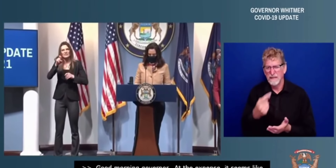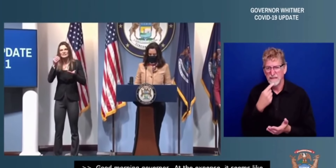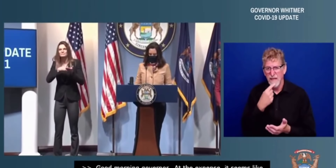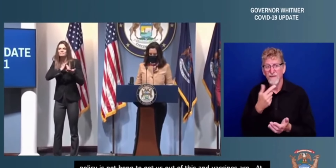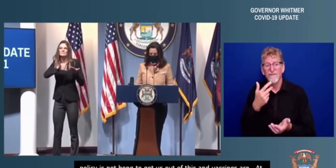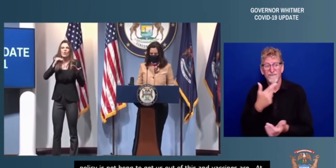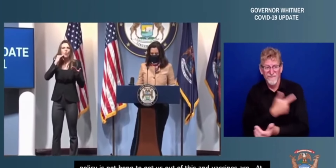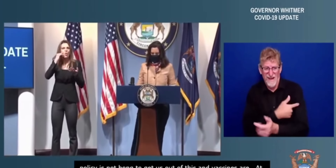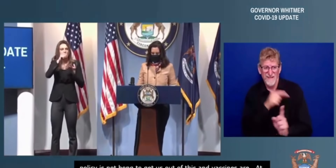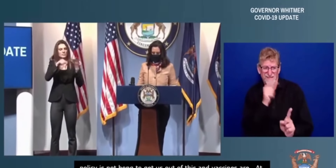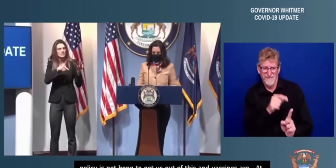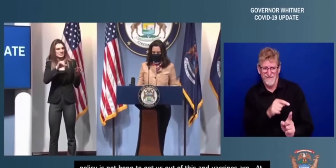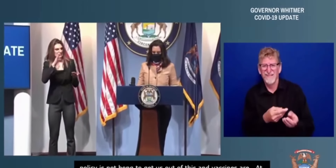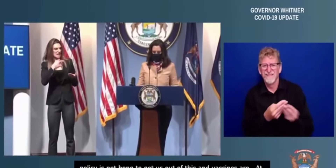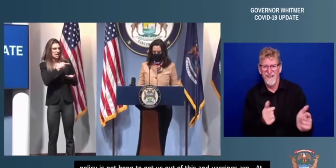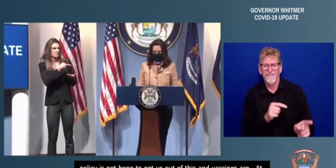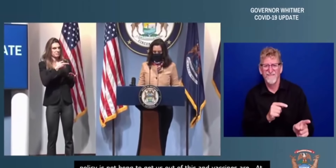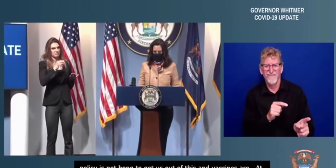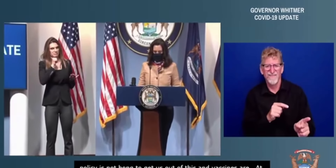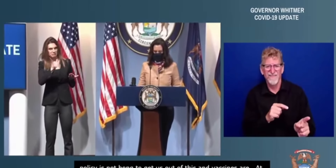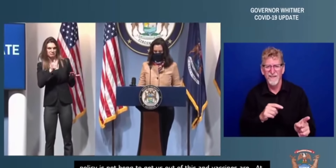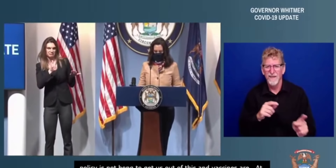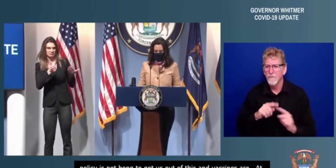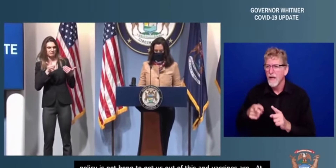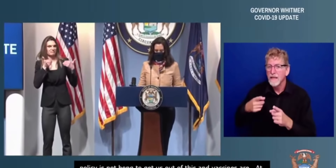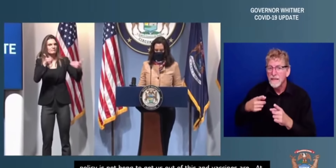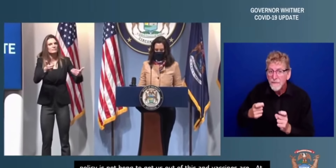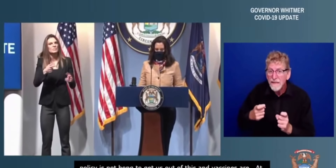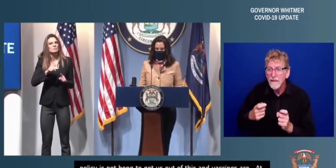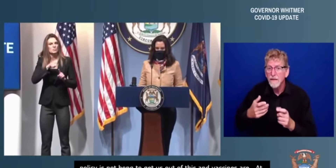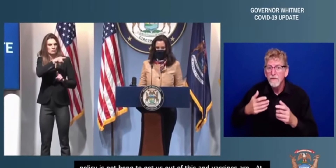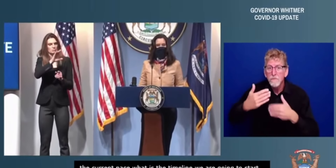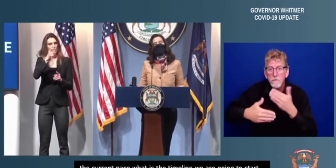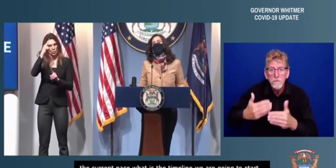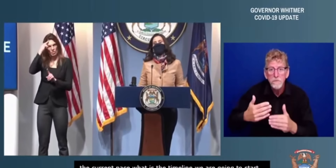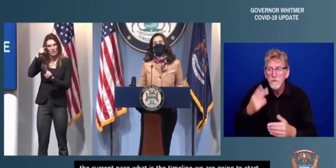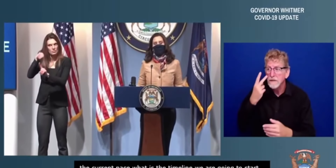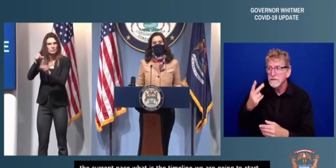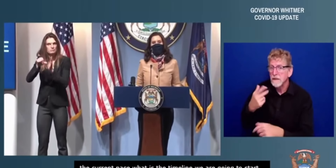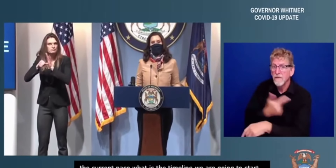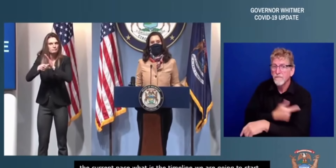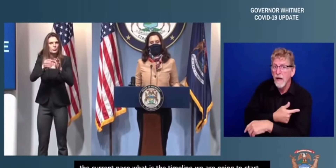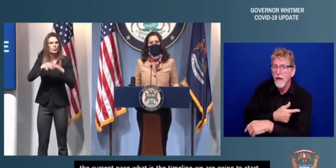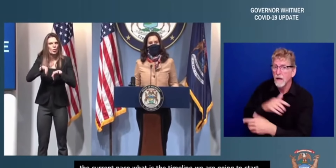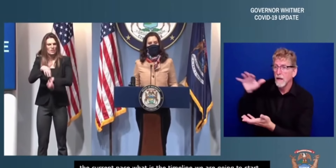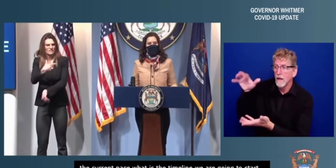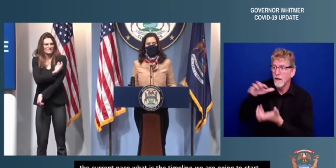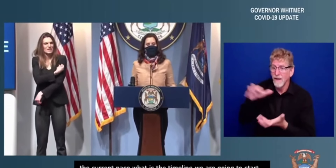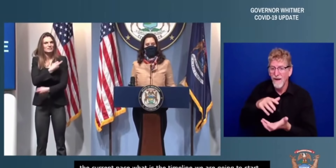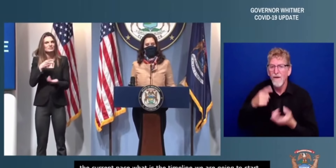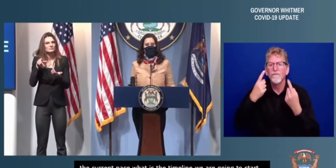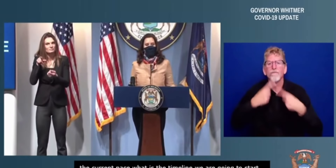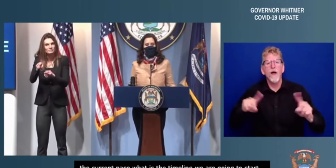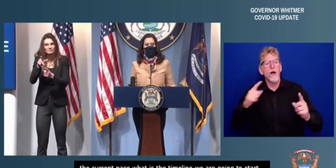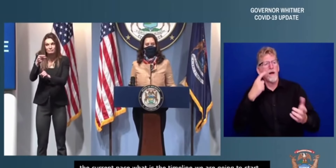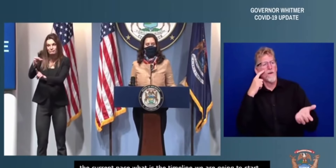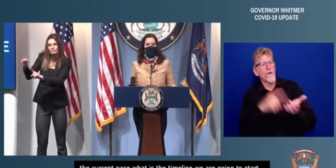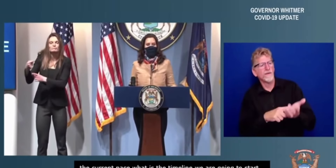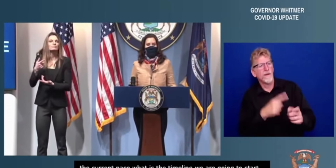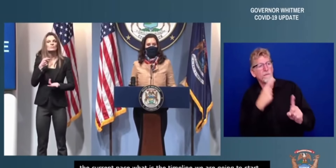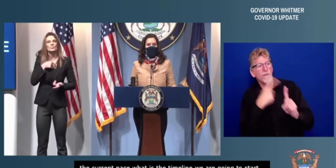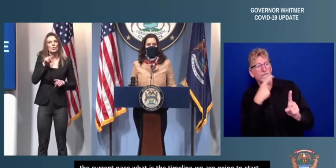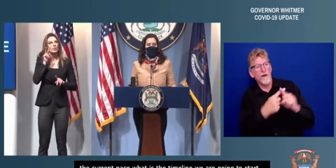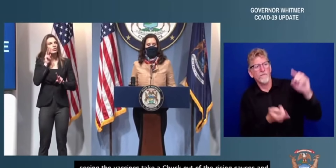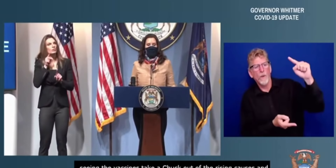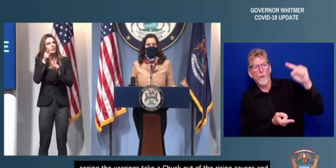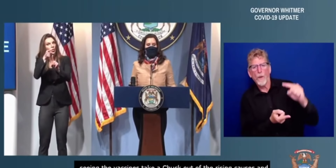we're going to start seeing the vaccines take a chunk out of these rising cases and getting closer to that 70% mark